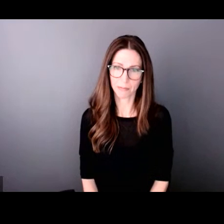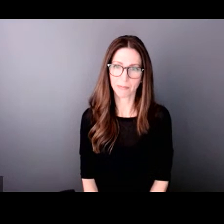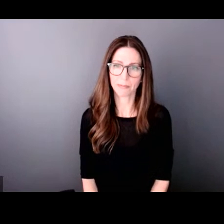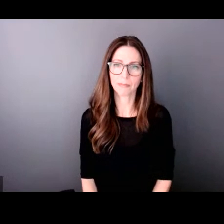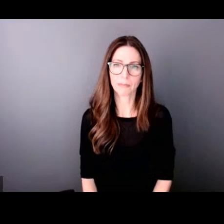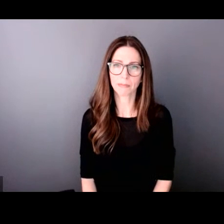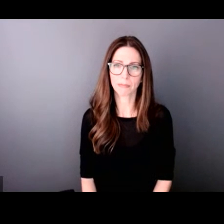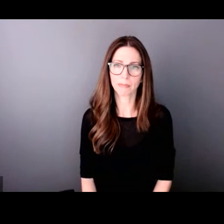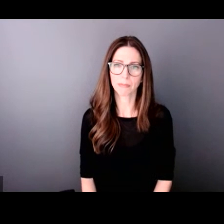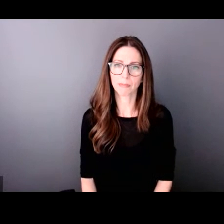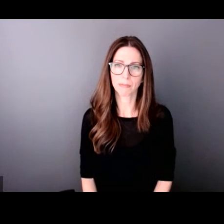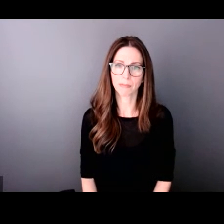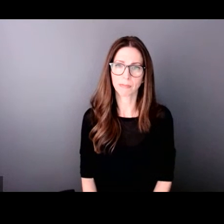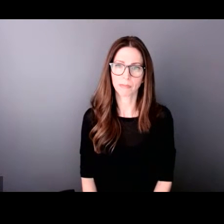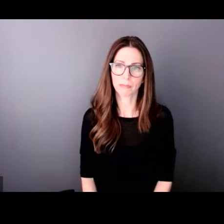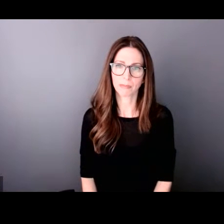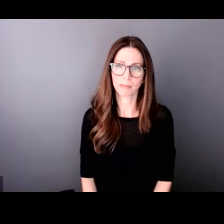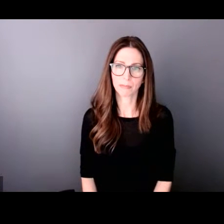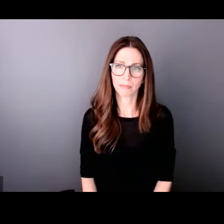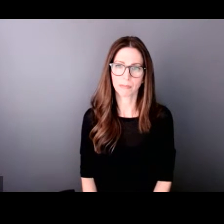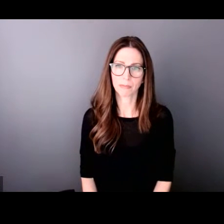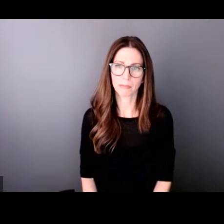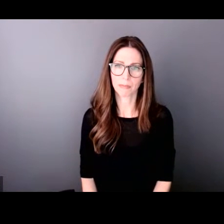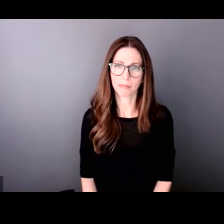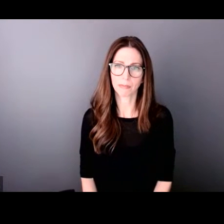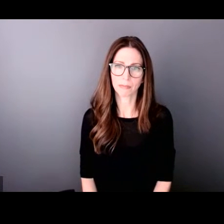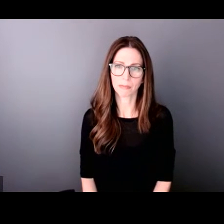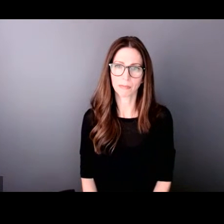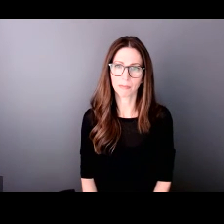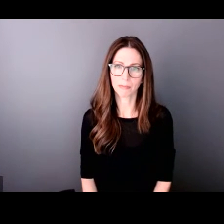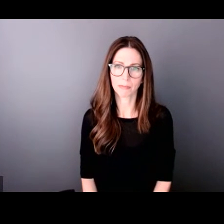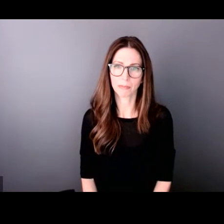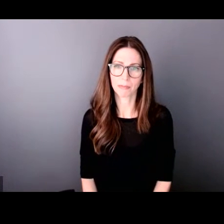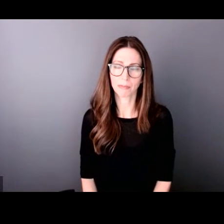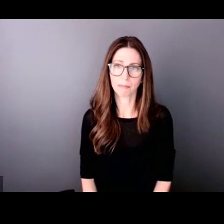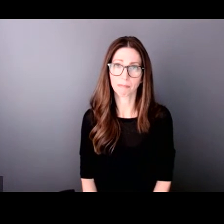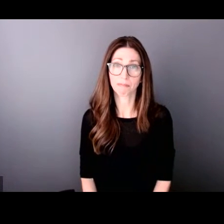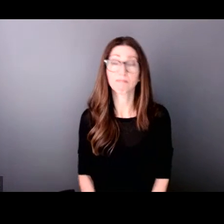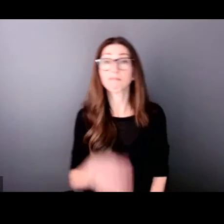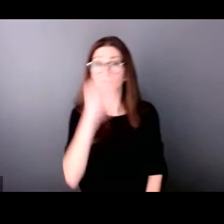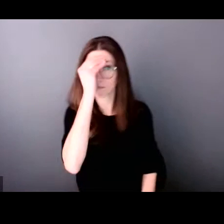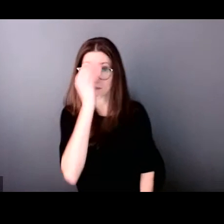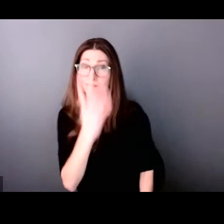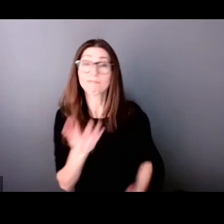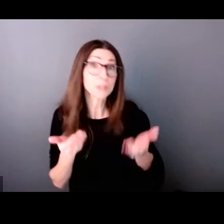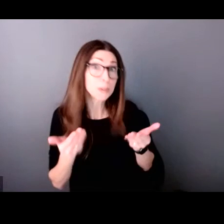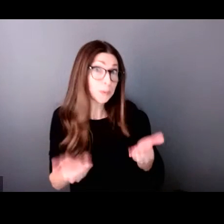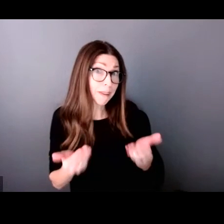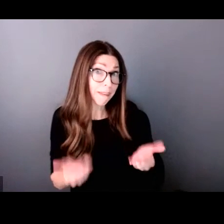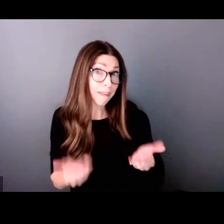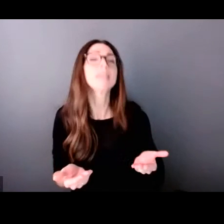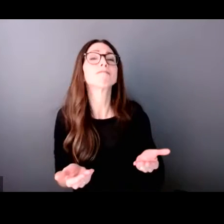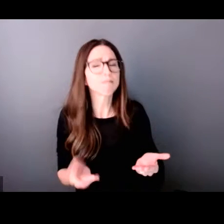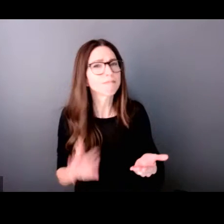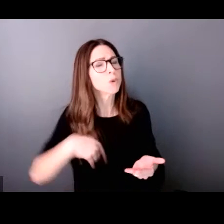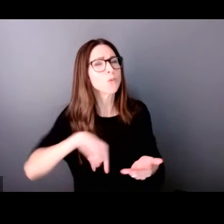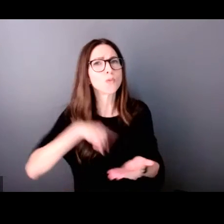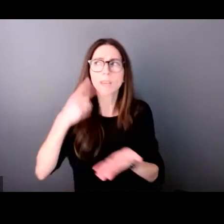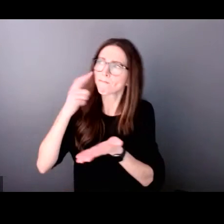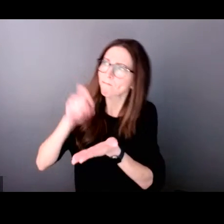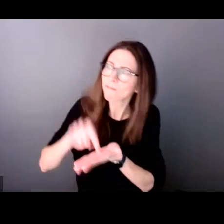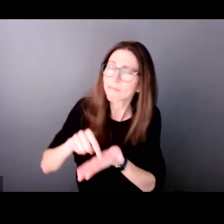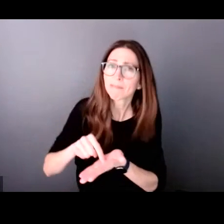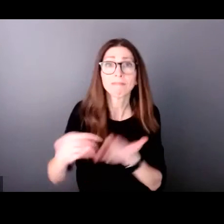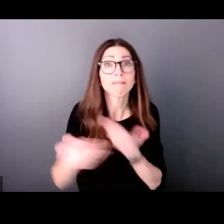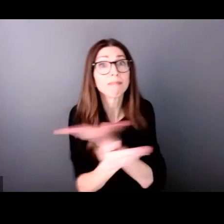getote, down on Zini hadis yatahunes. Today, we send our greetings to all of the people, to those of you who are able to